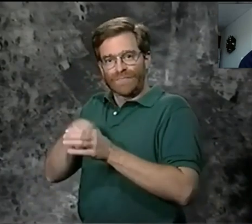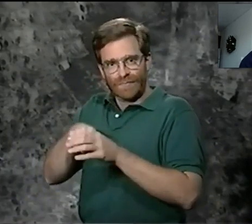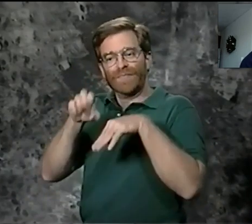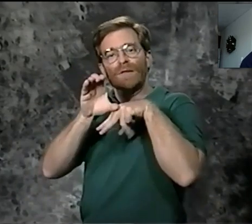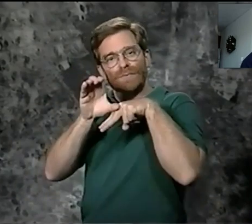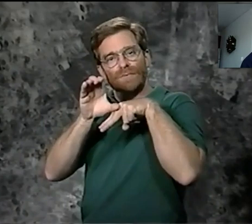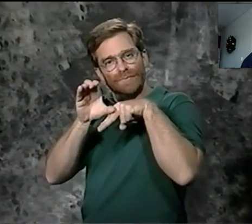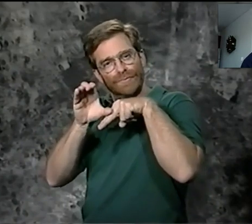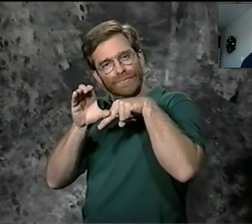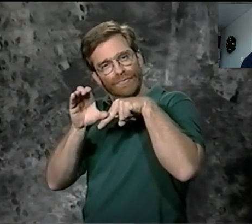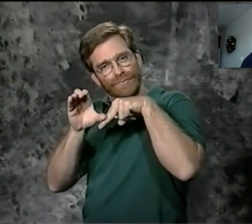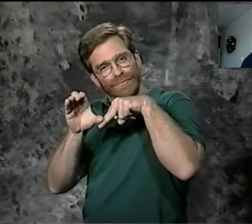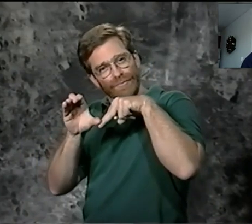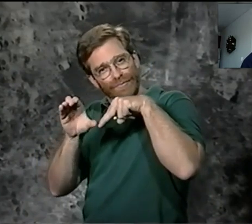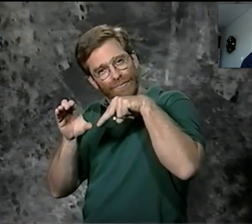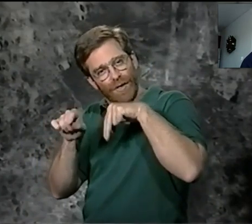from the top of the mountain from the bottom.